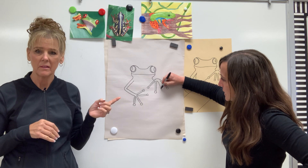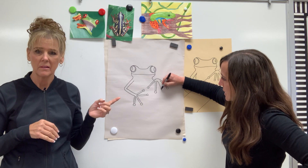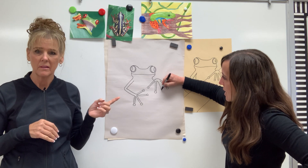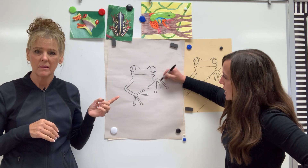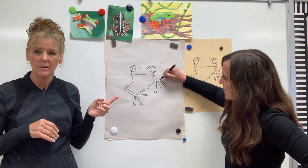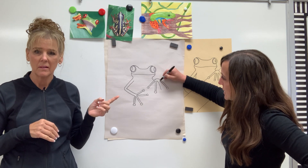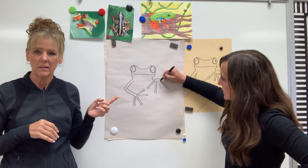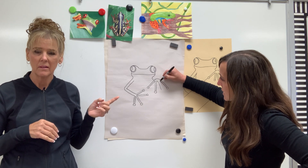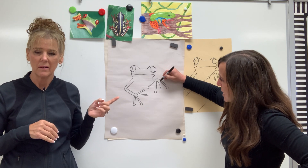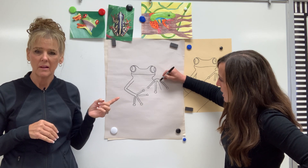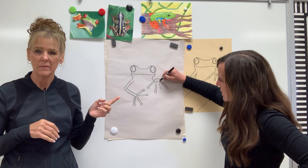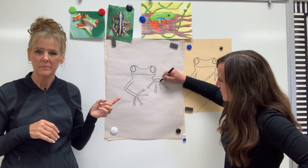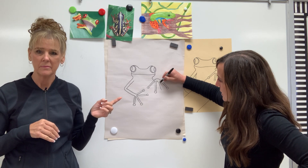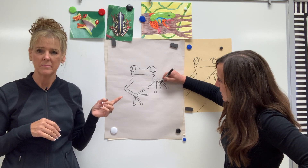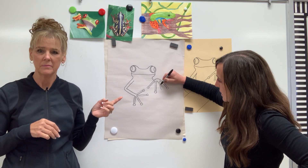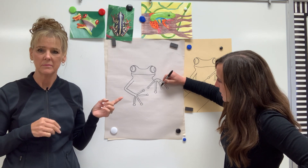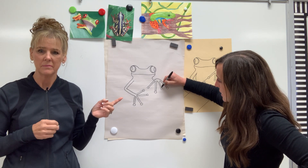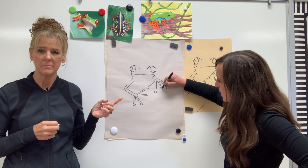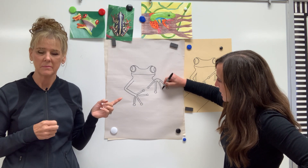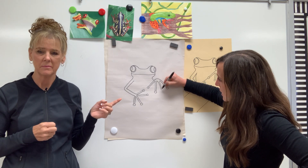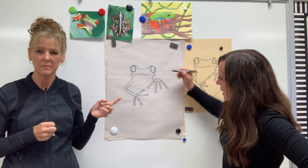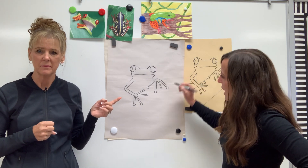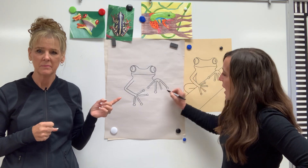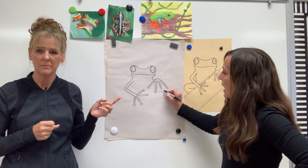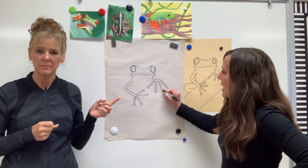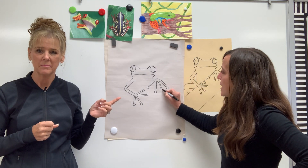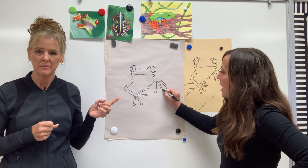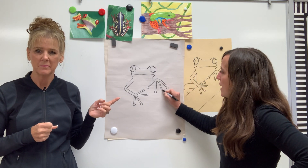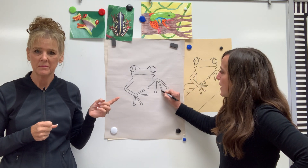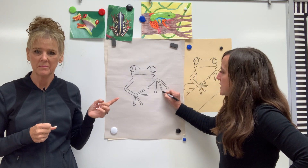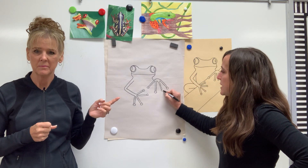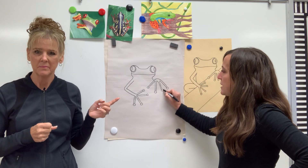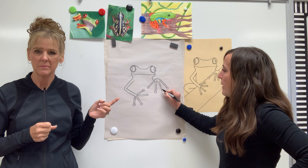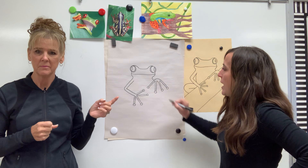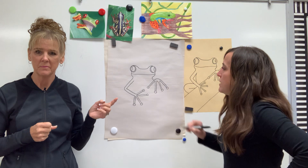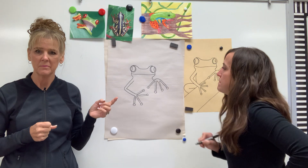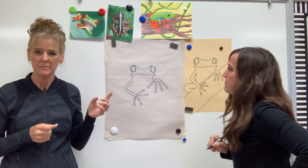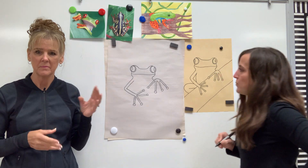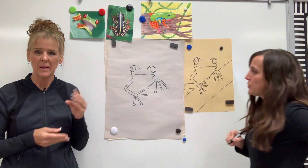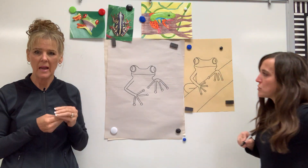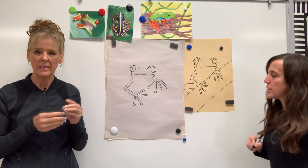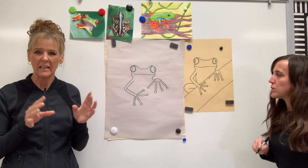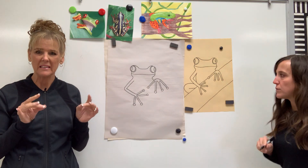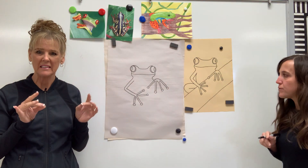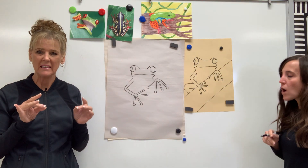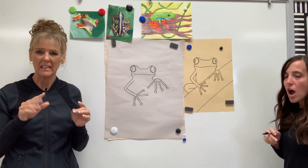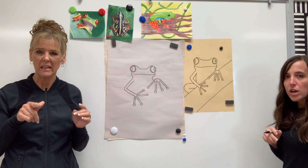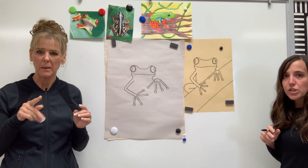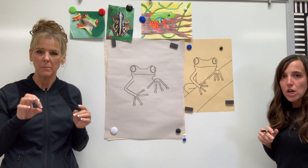touch this line and this line. And